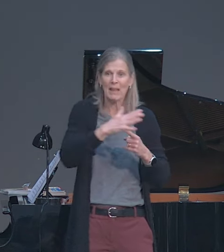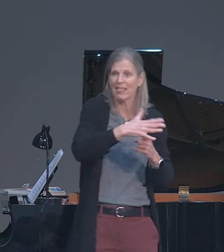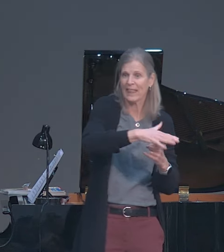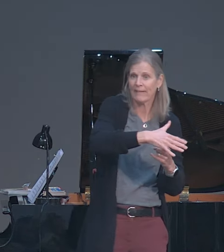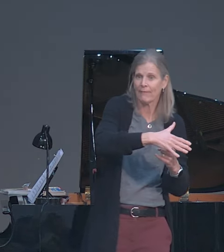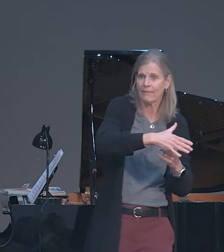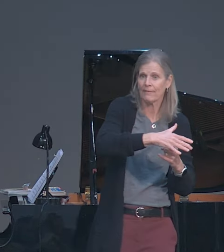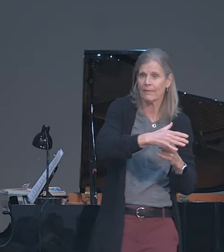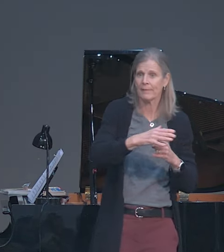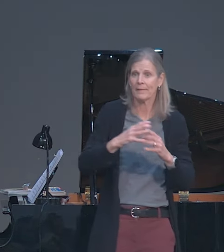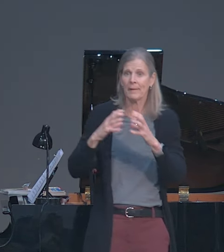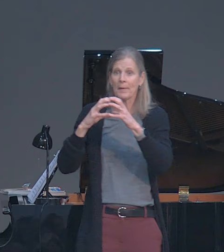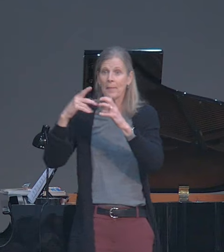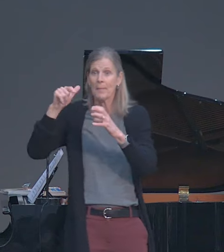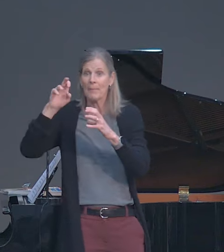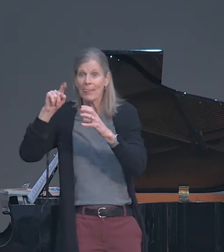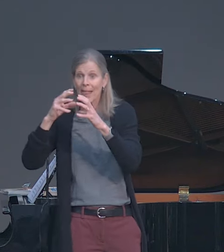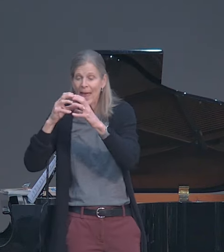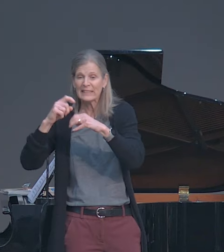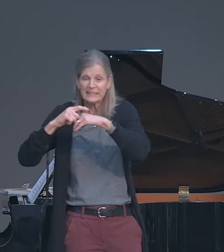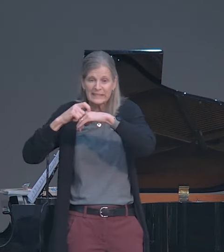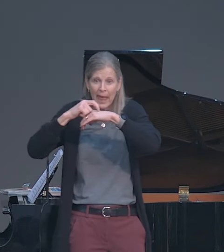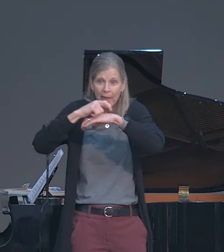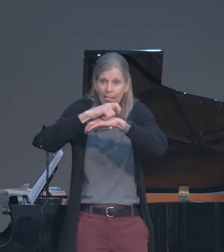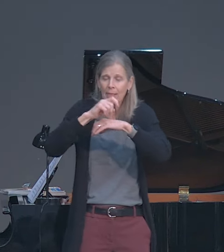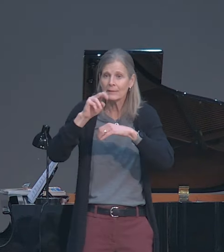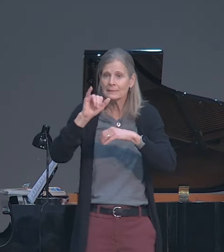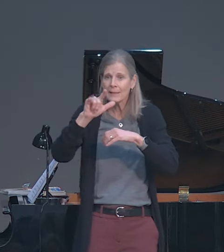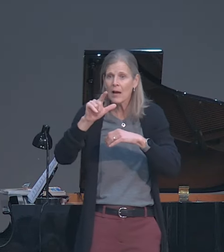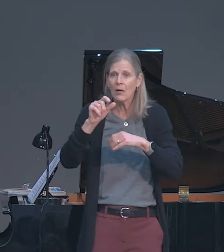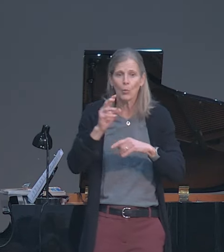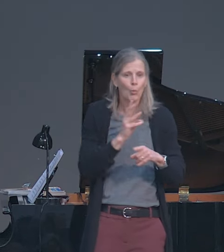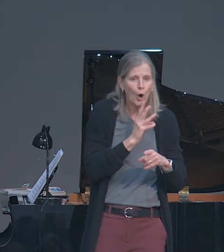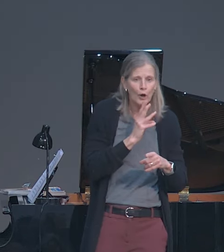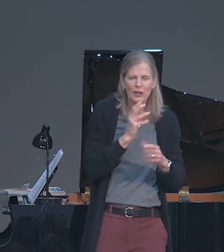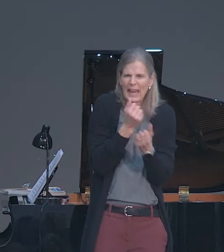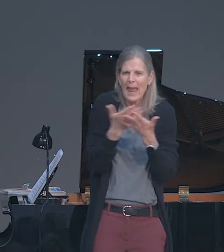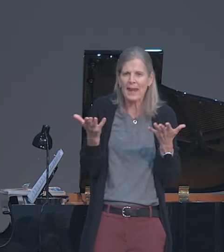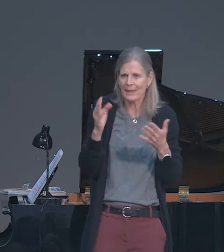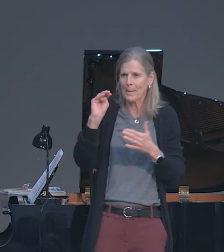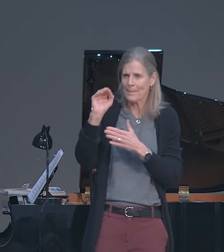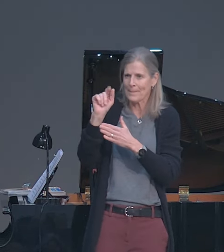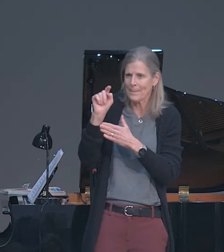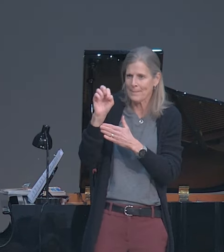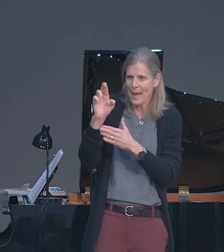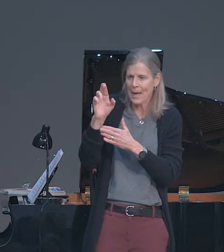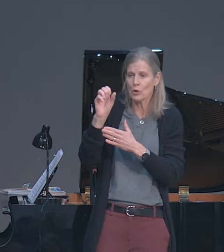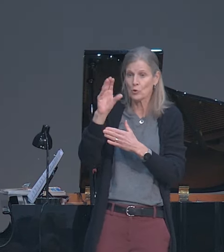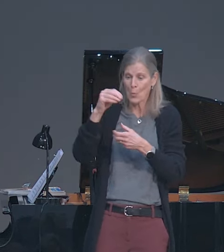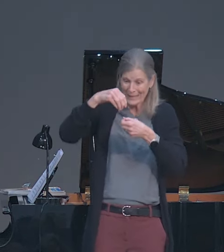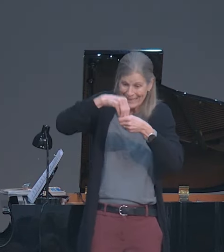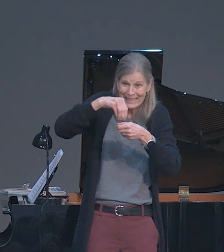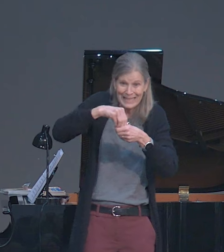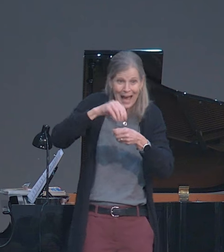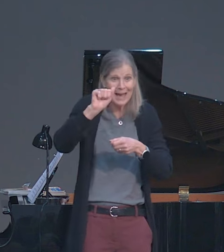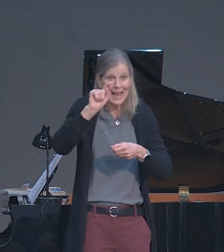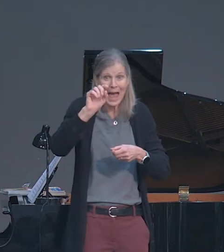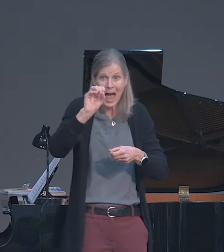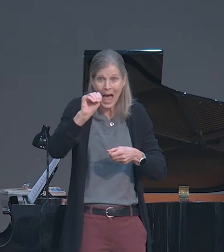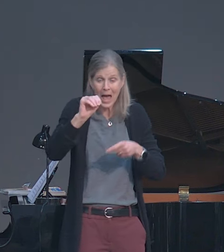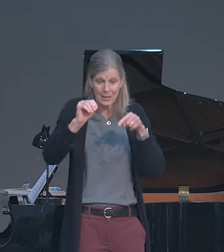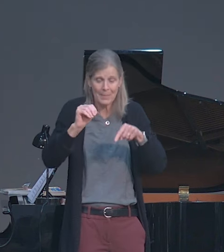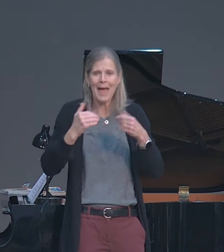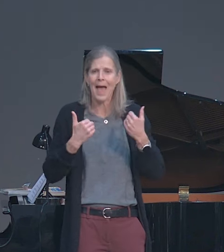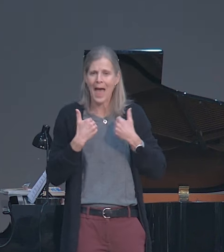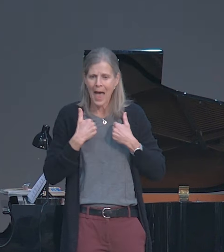a planet, it could be a snail, it could be water, it could be anything, anything that's matter. Well, the nucleus of an atom contains things that are